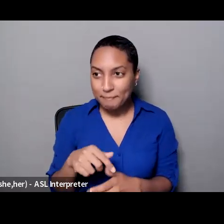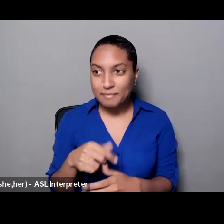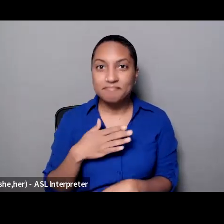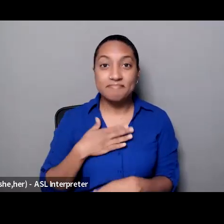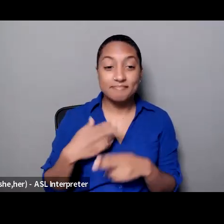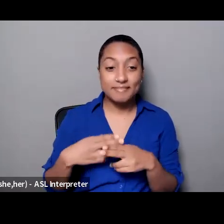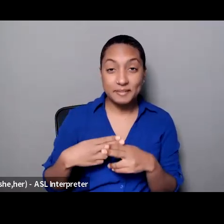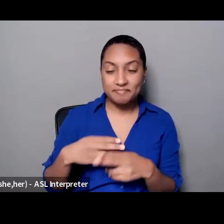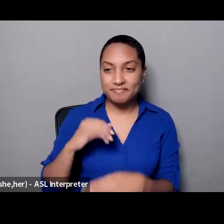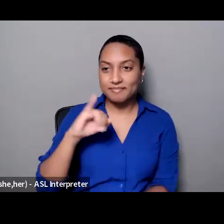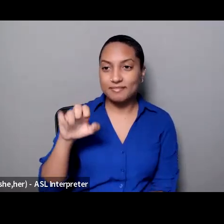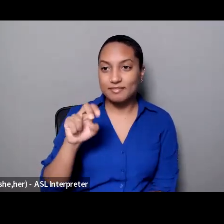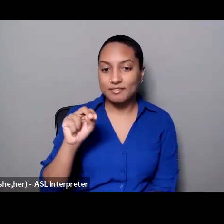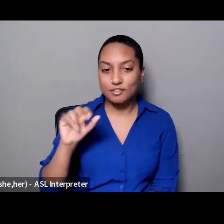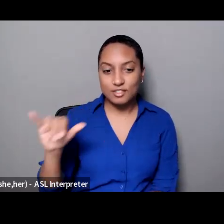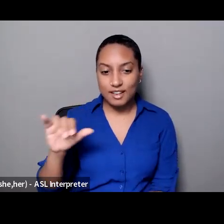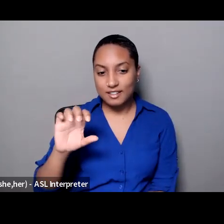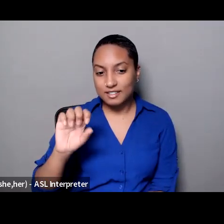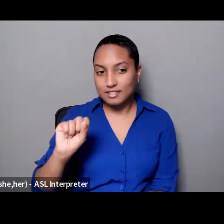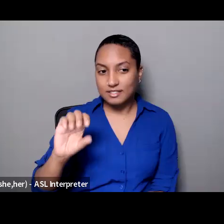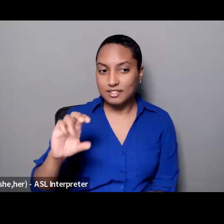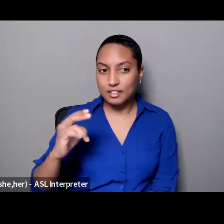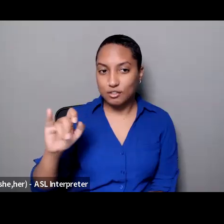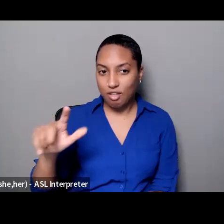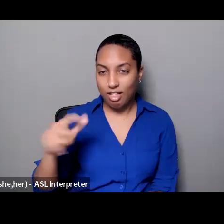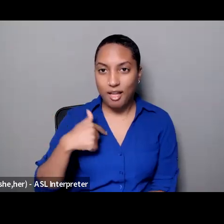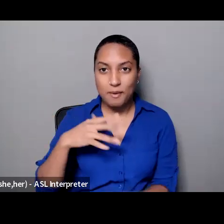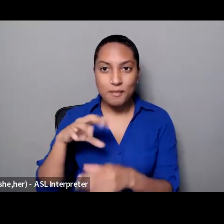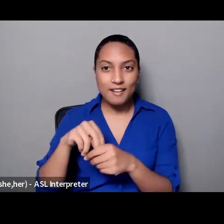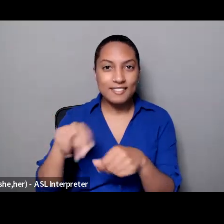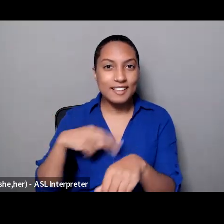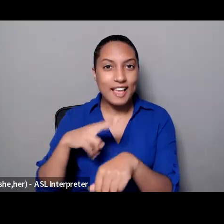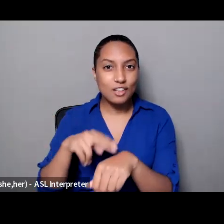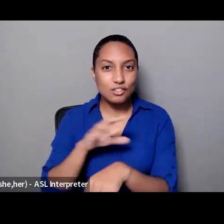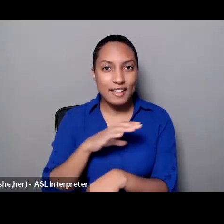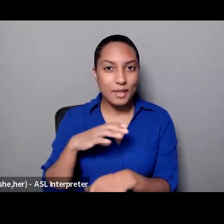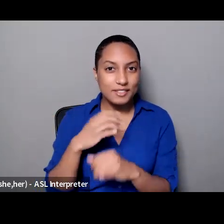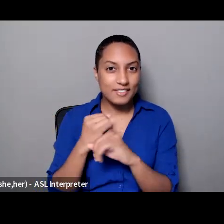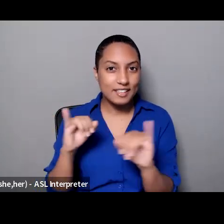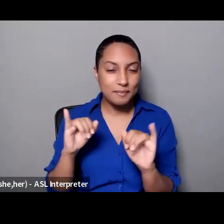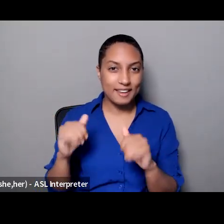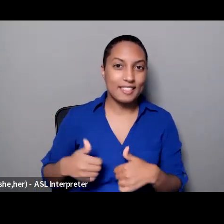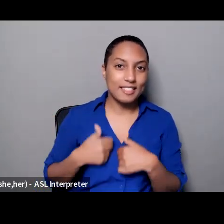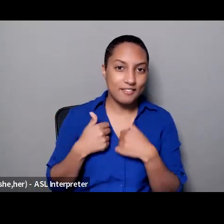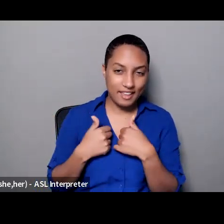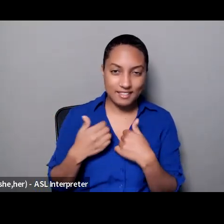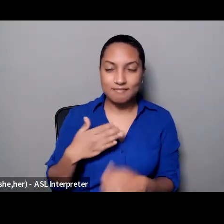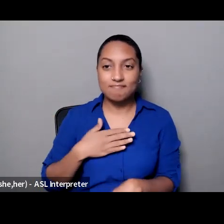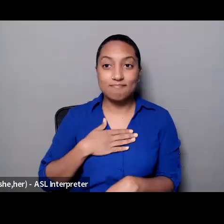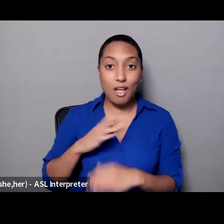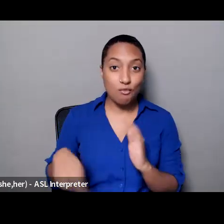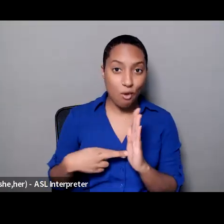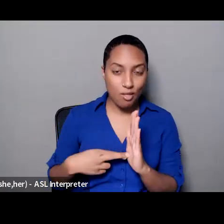Sitchell. I'm with the National Council on Independent Living. I am the operations director there, and I also coordinate logistics for